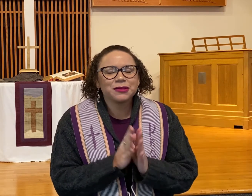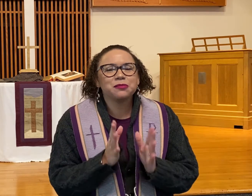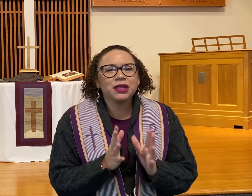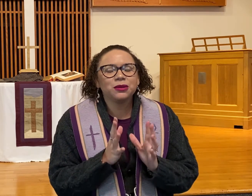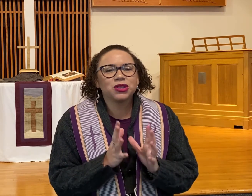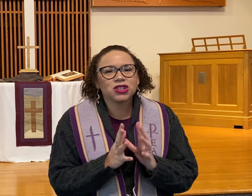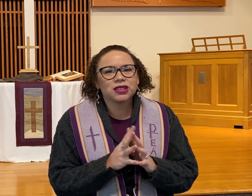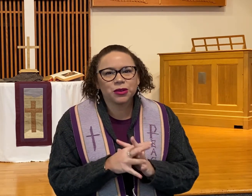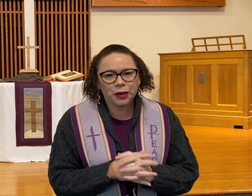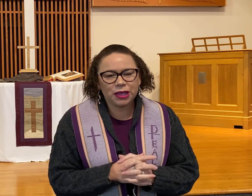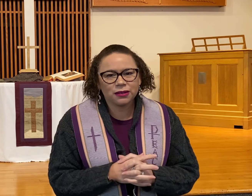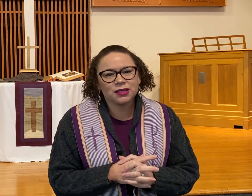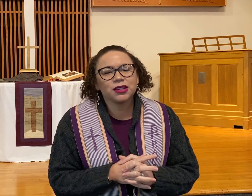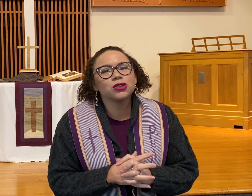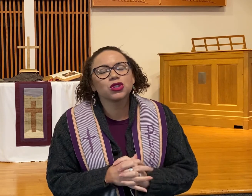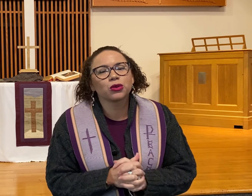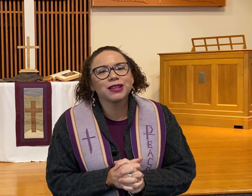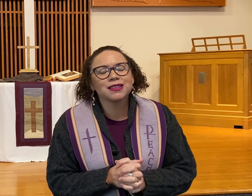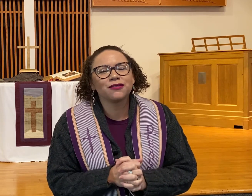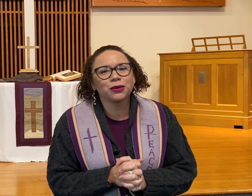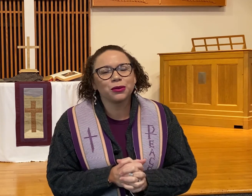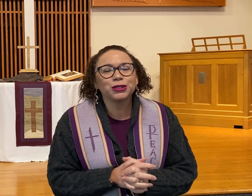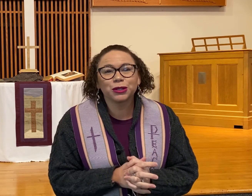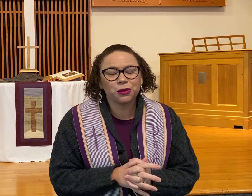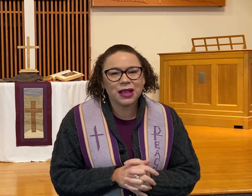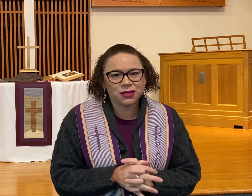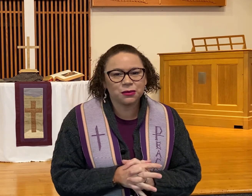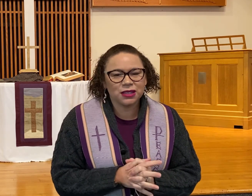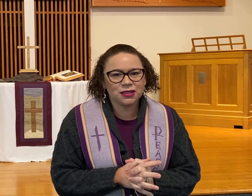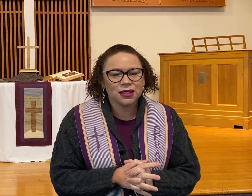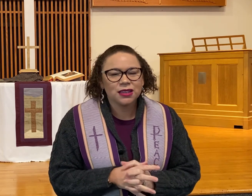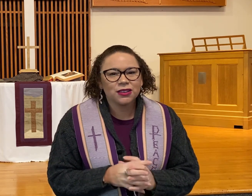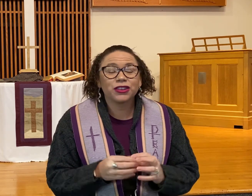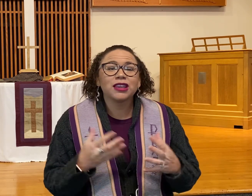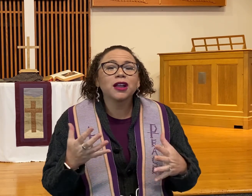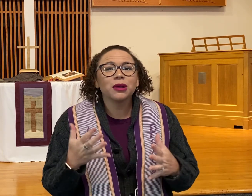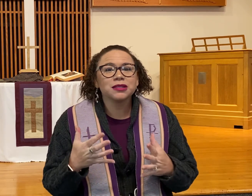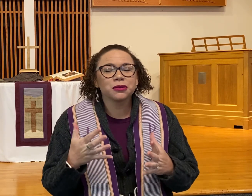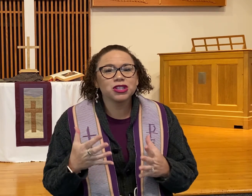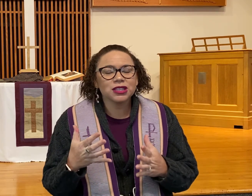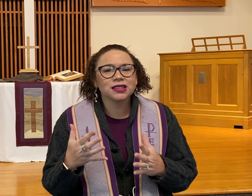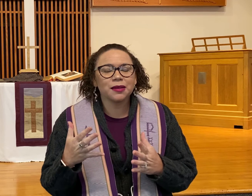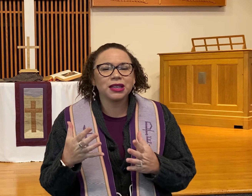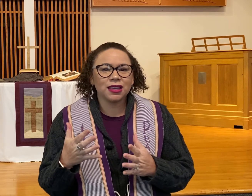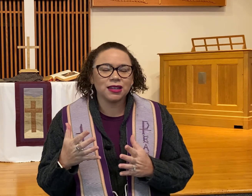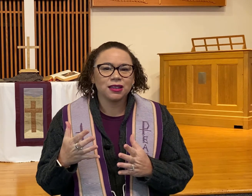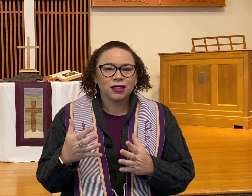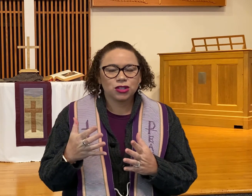be with just other women, to hear the stories of the older, wiser ones, for the young ones who are just coming in to